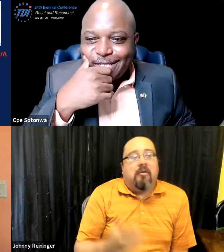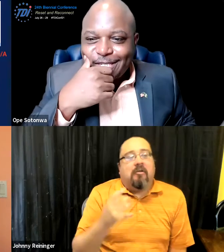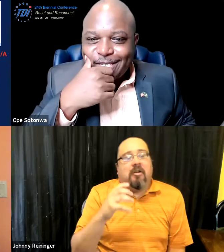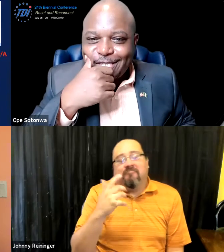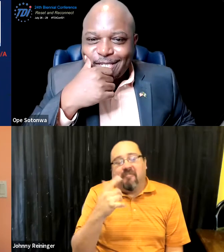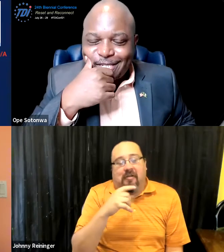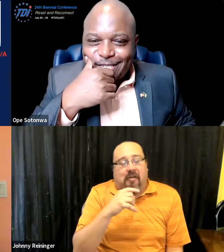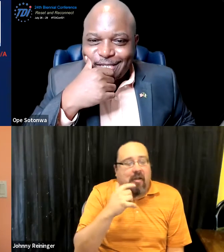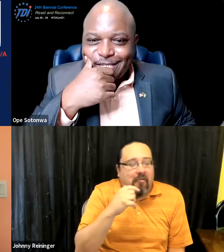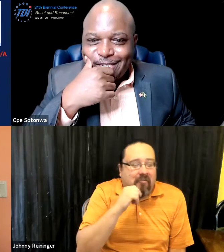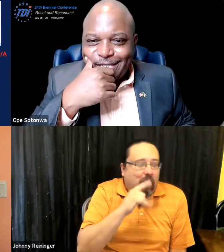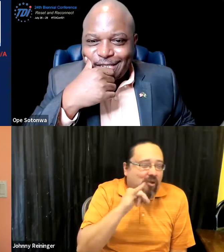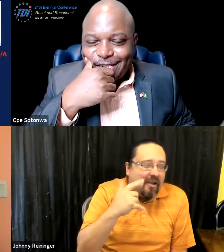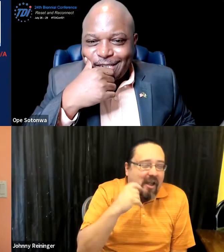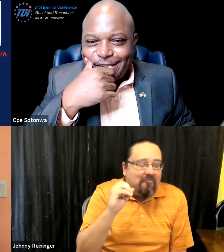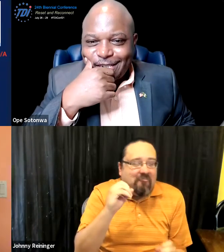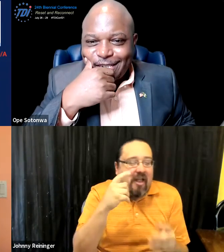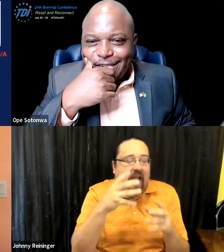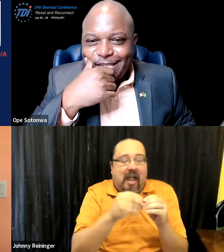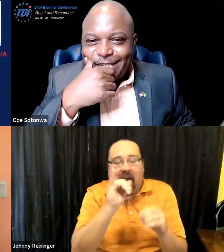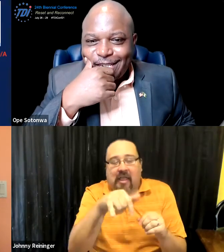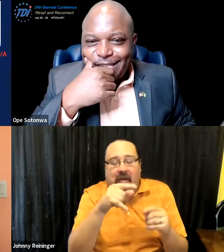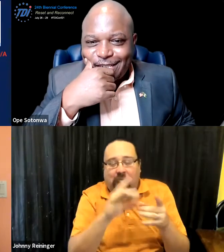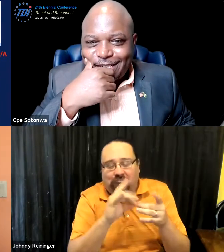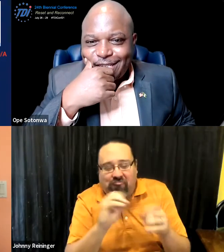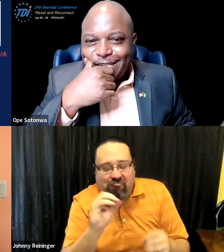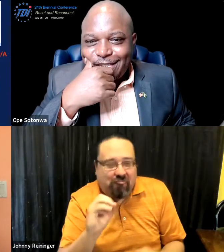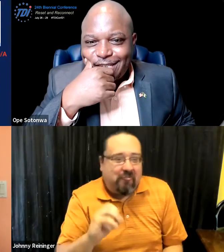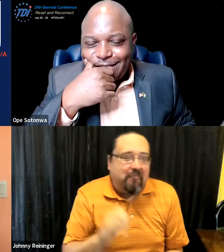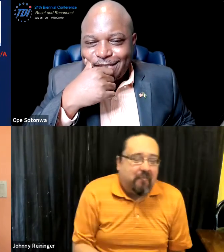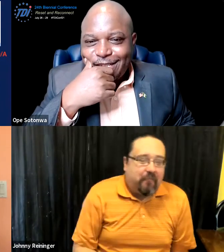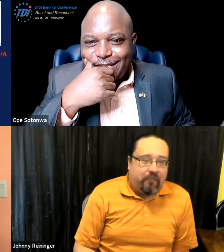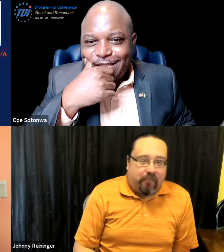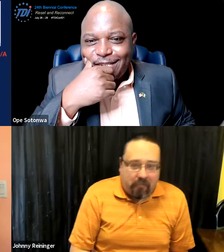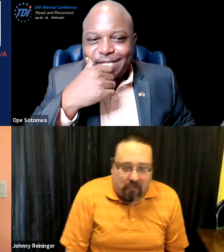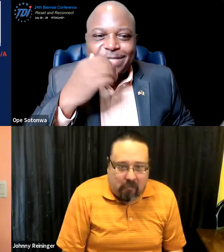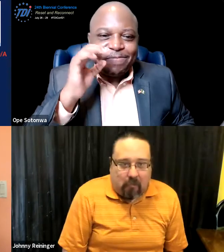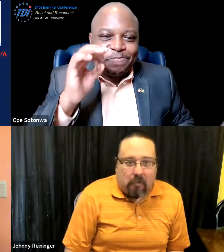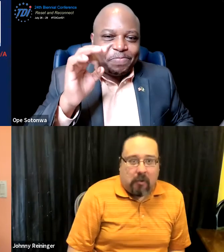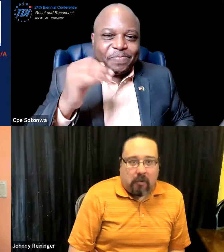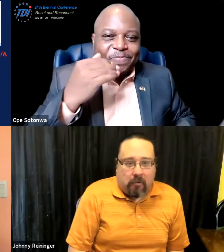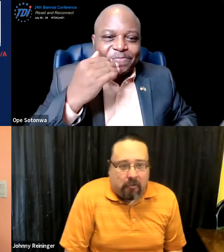Johnny, did you want to add something? Yeah, not really. No, I don't really have anything to add to that.